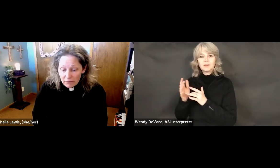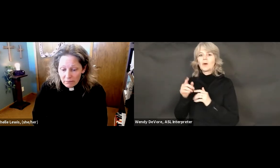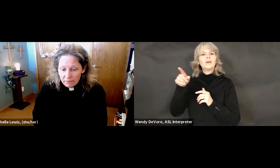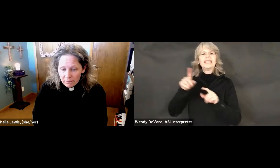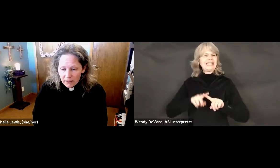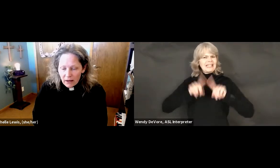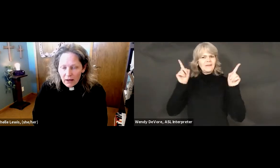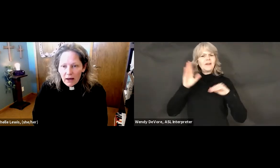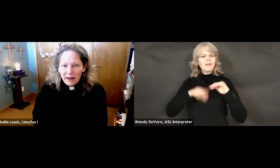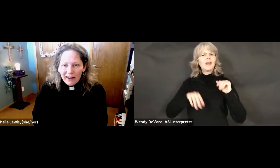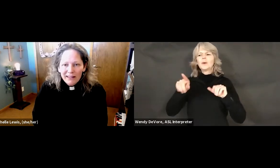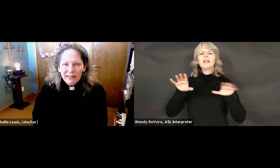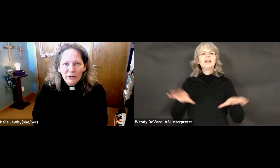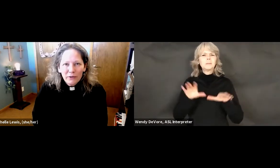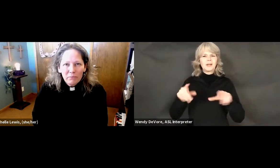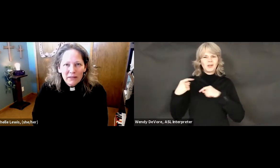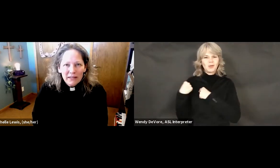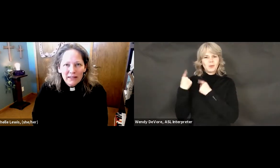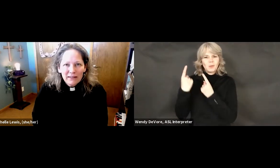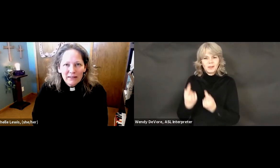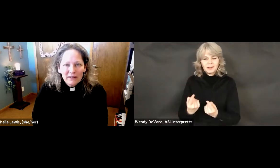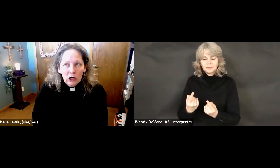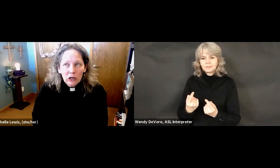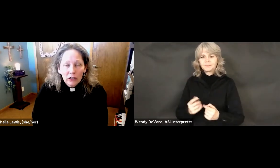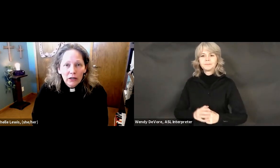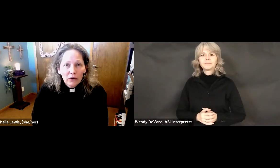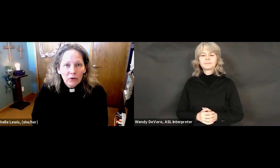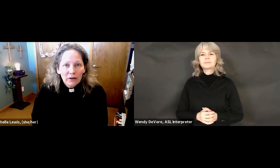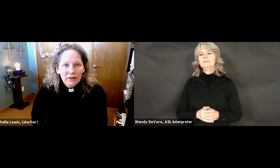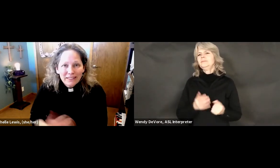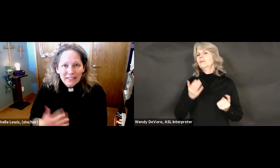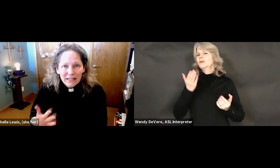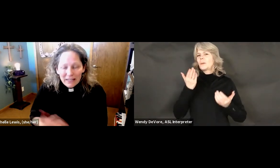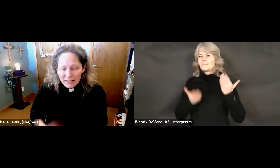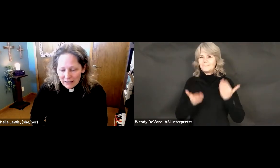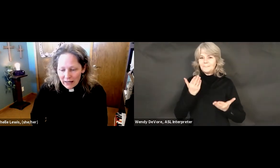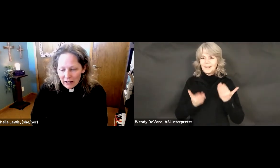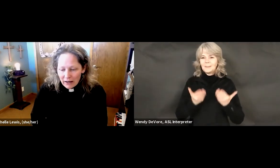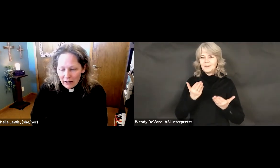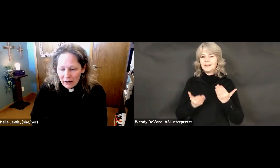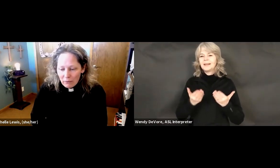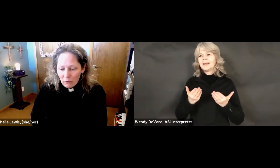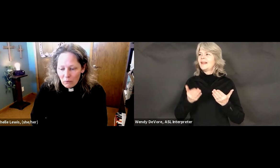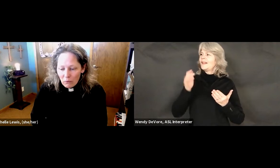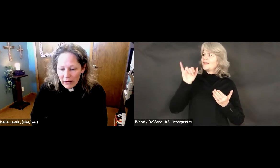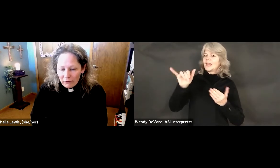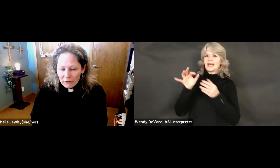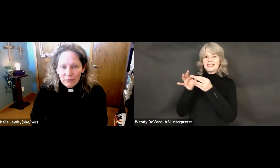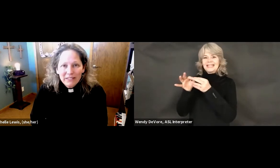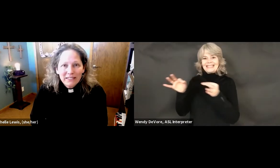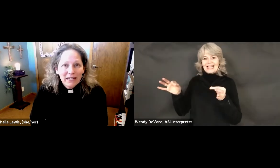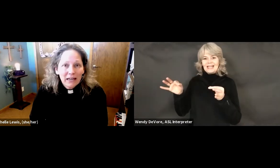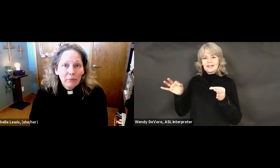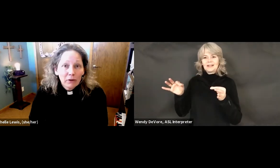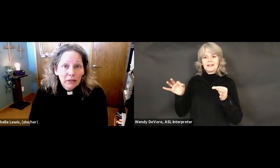doing. And it could be heard or seen as like a way for